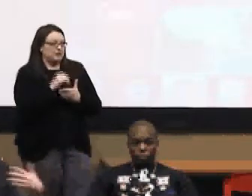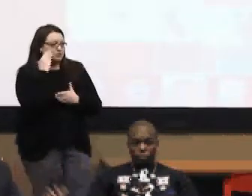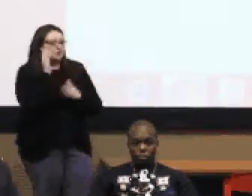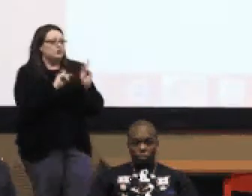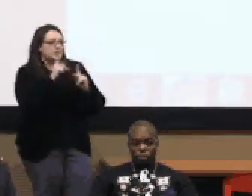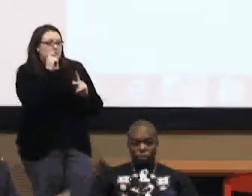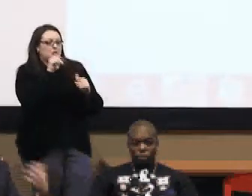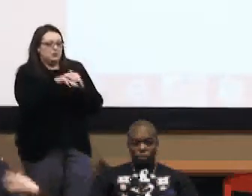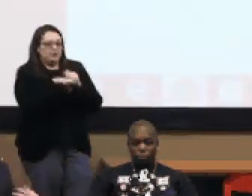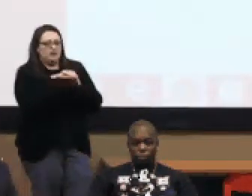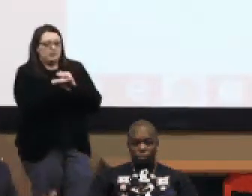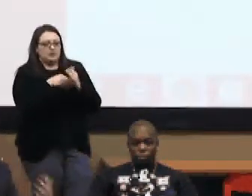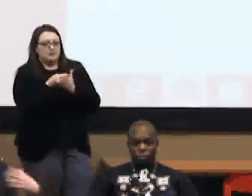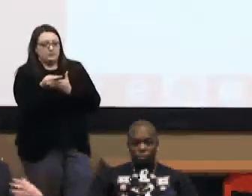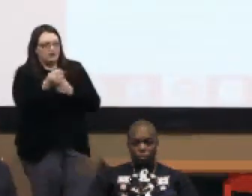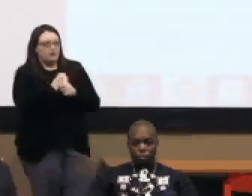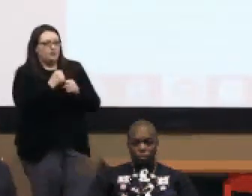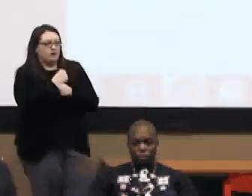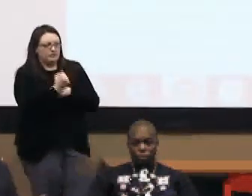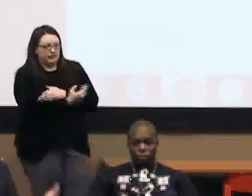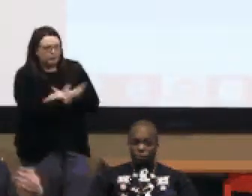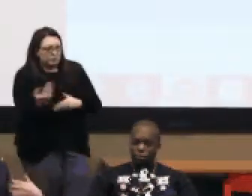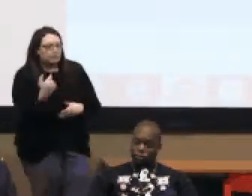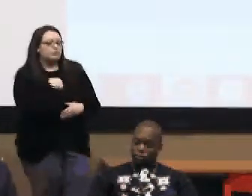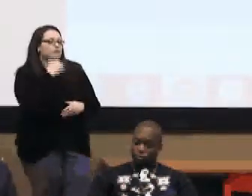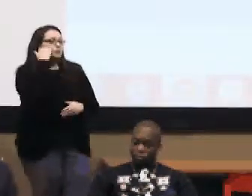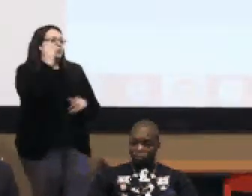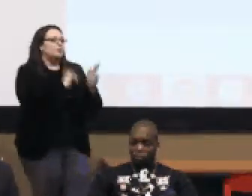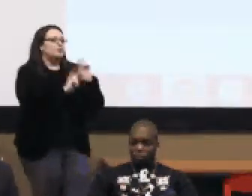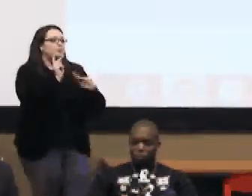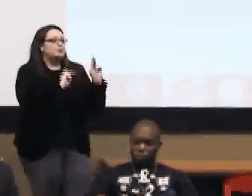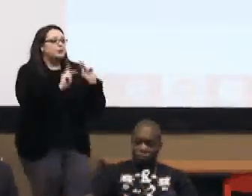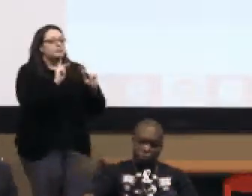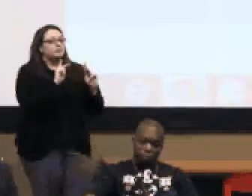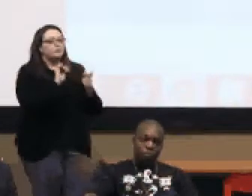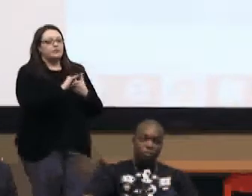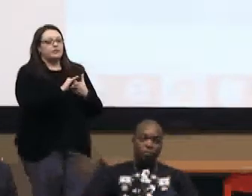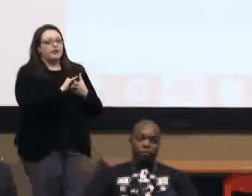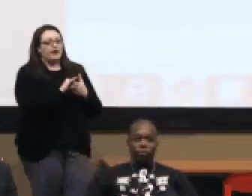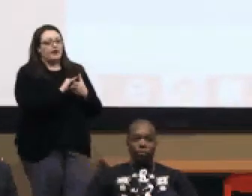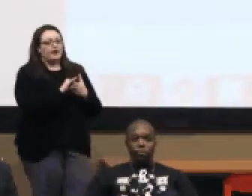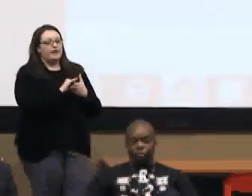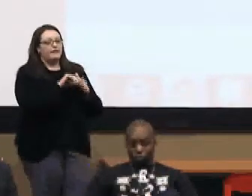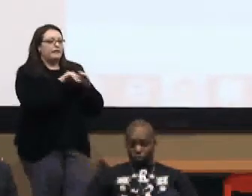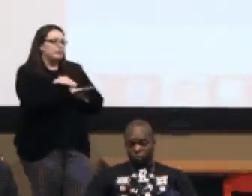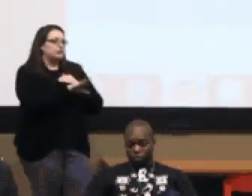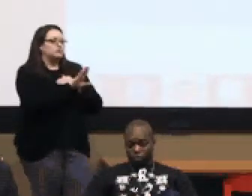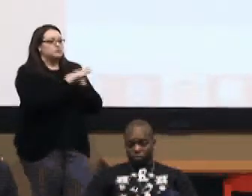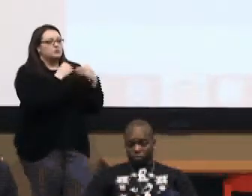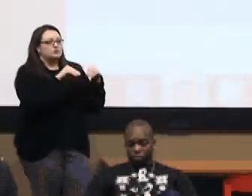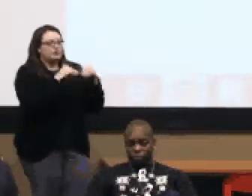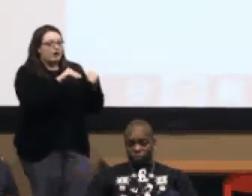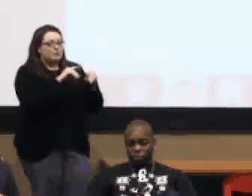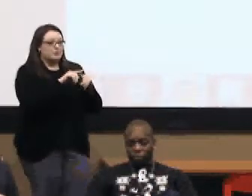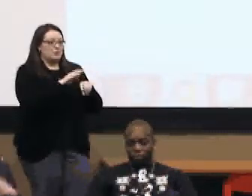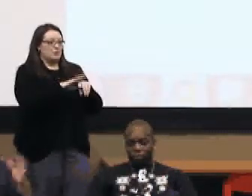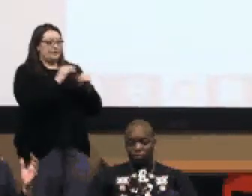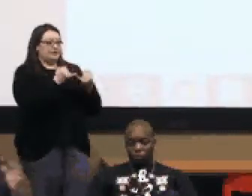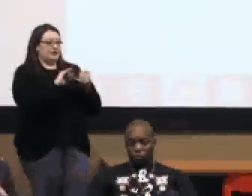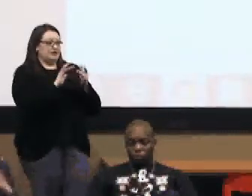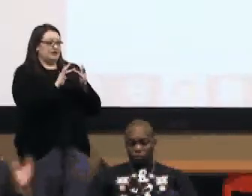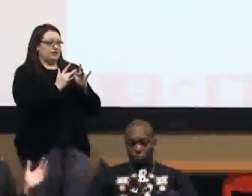people that come in and buy coffee every morning. You know the people that come into your shop. But on the internet,